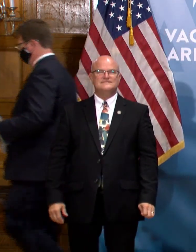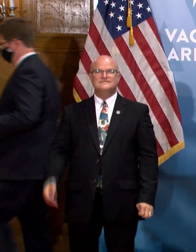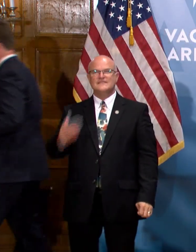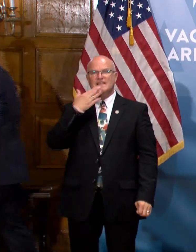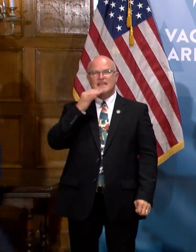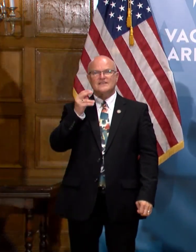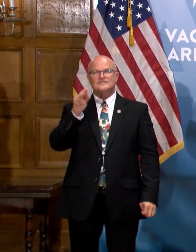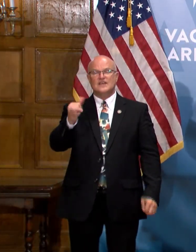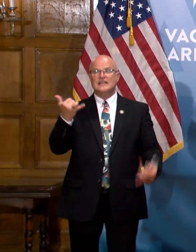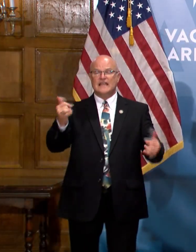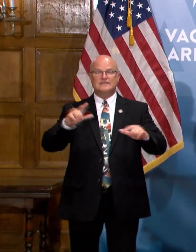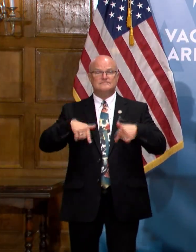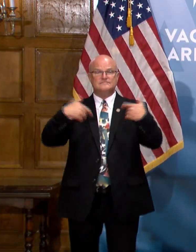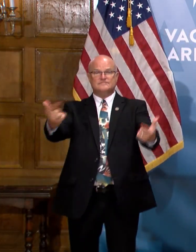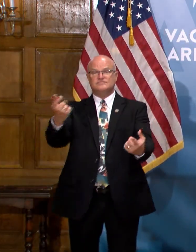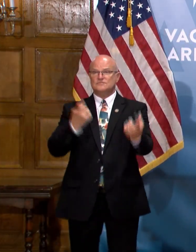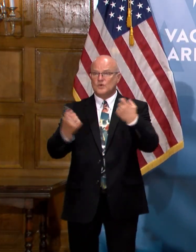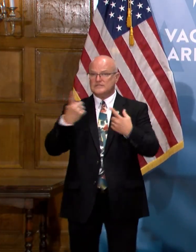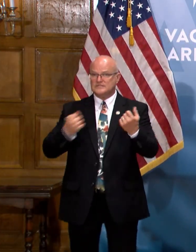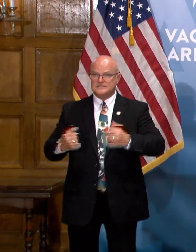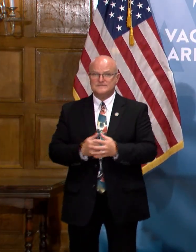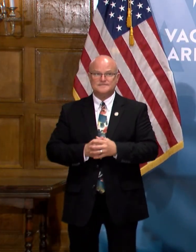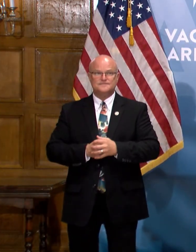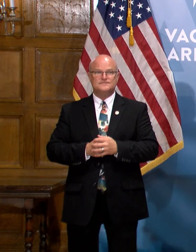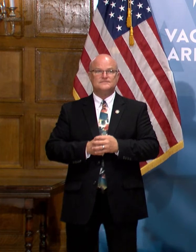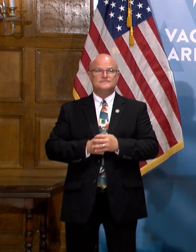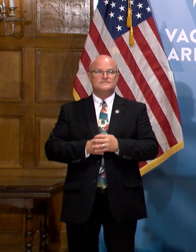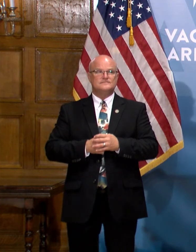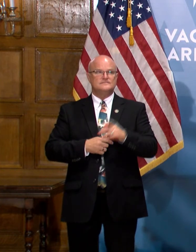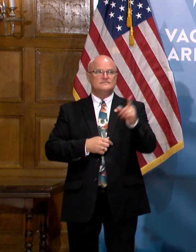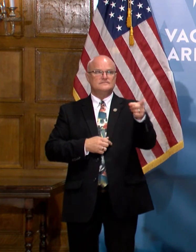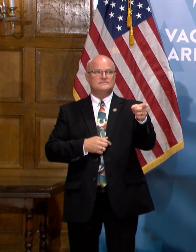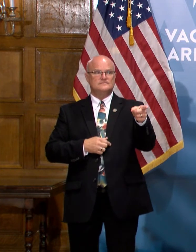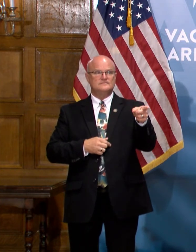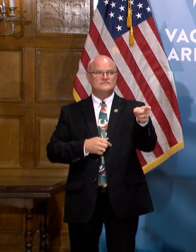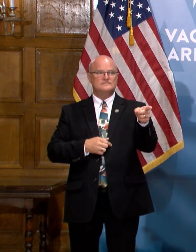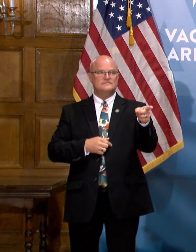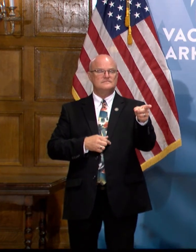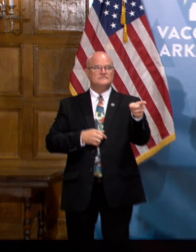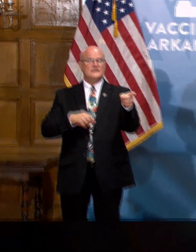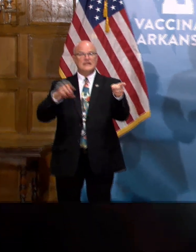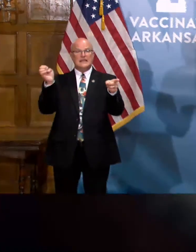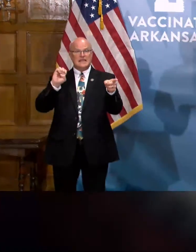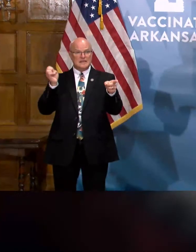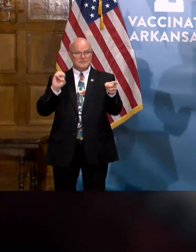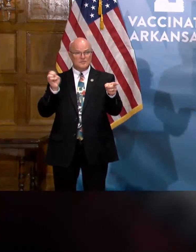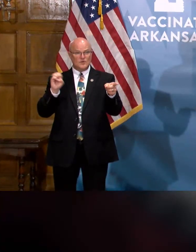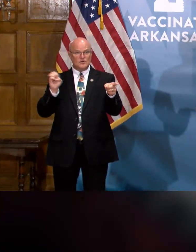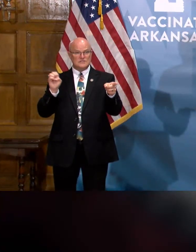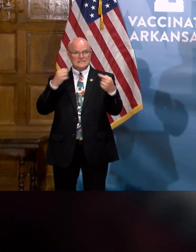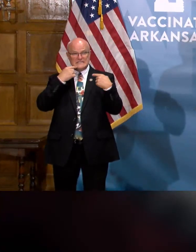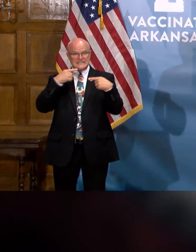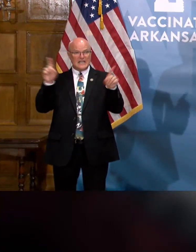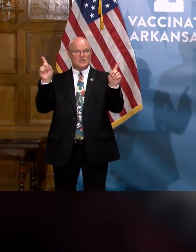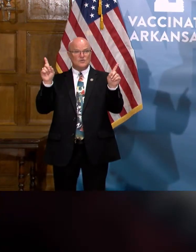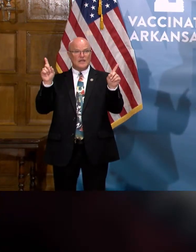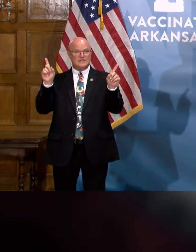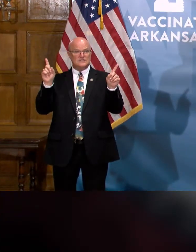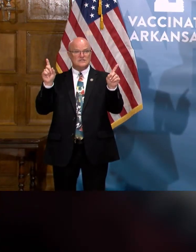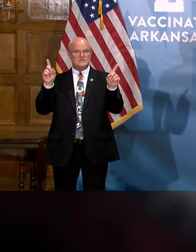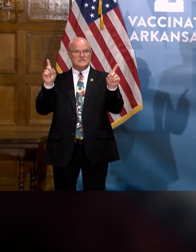Thank you, Johnny, and with that, we'll take any questions. I guess the emergency declaration